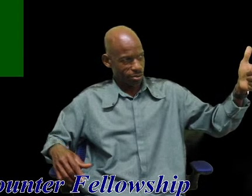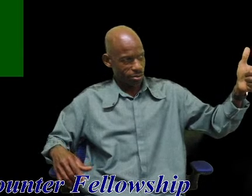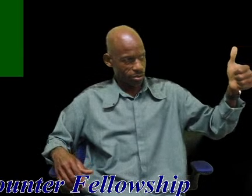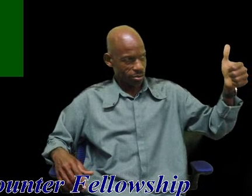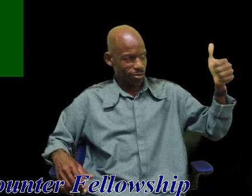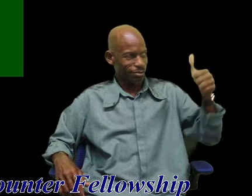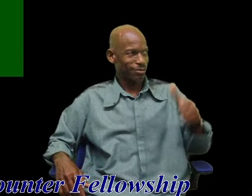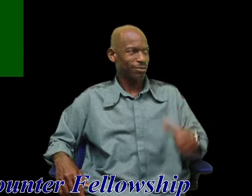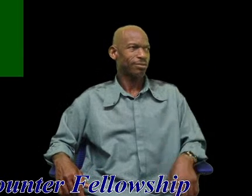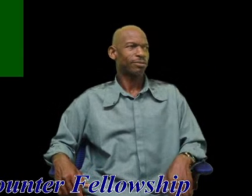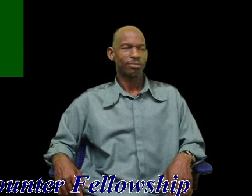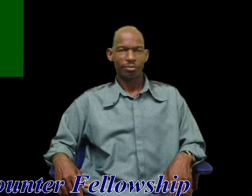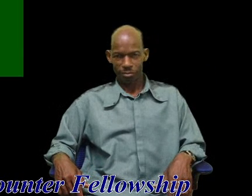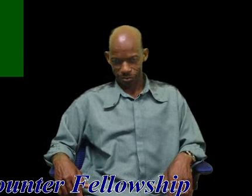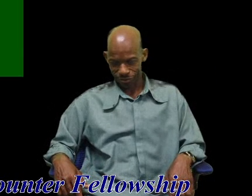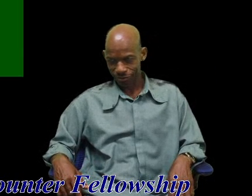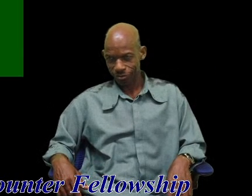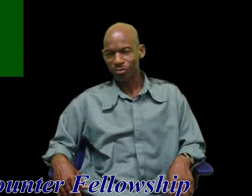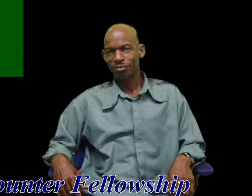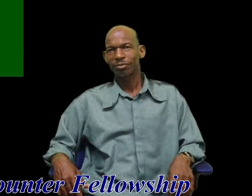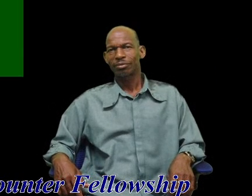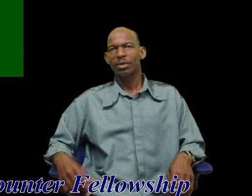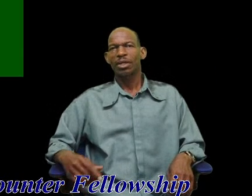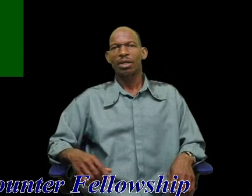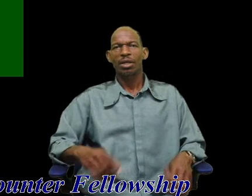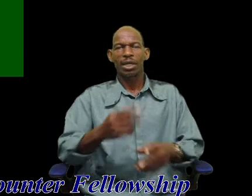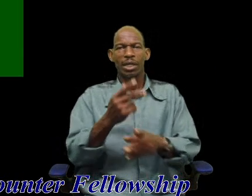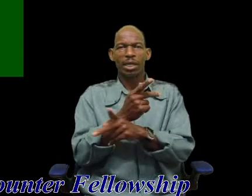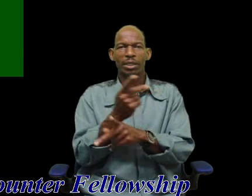boy owns a book. Another thing,